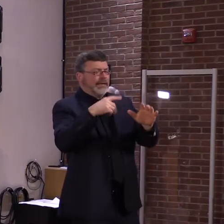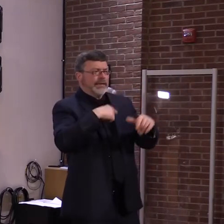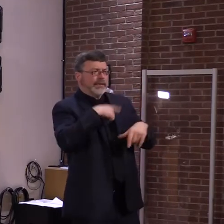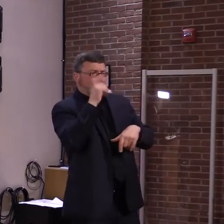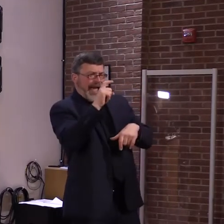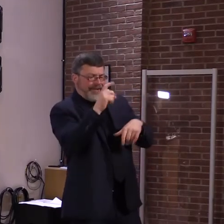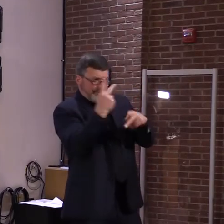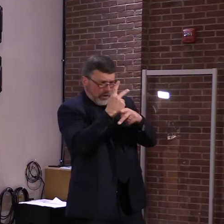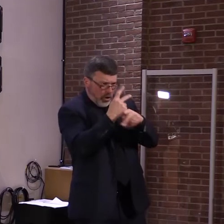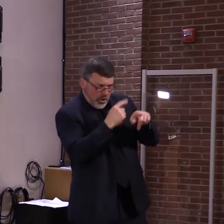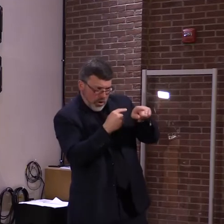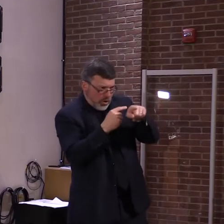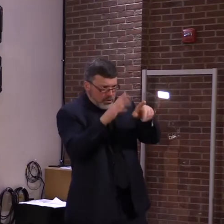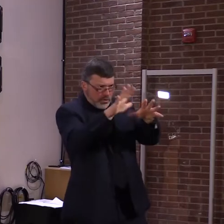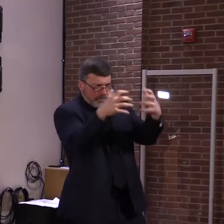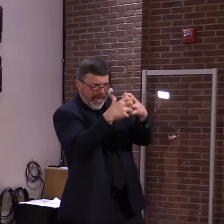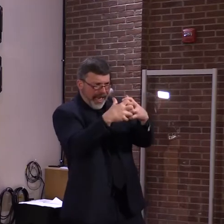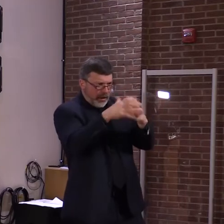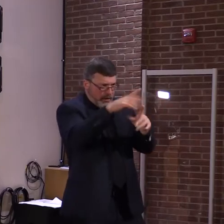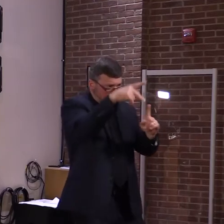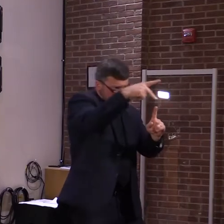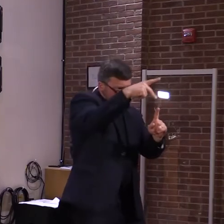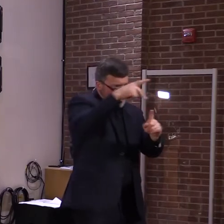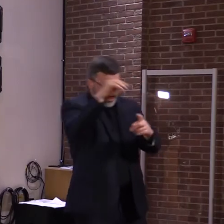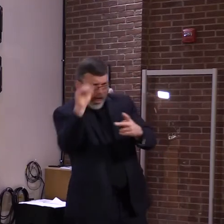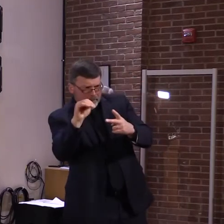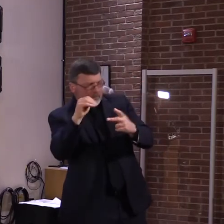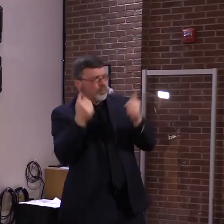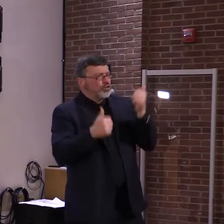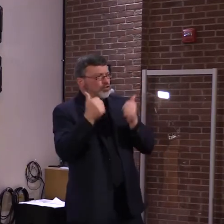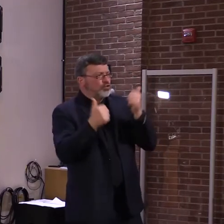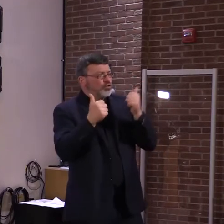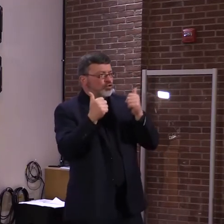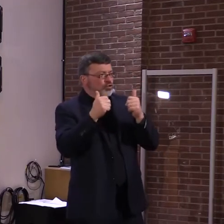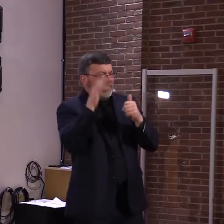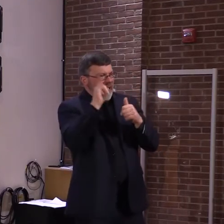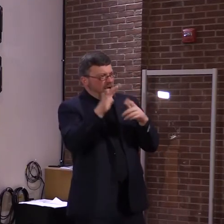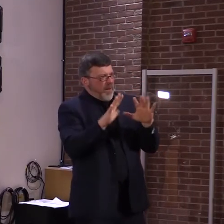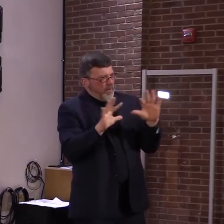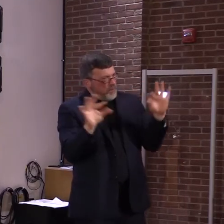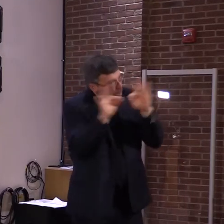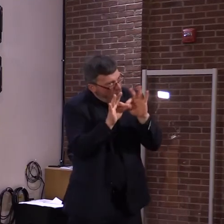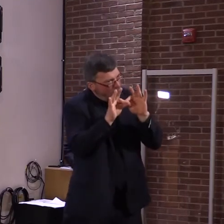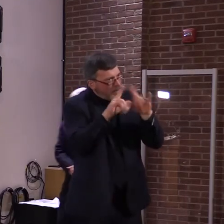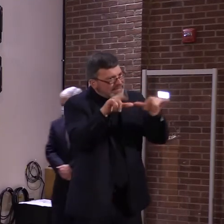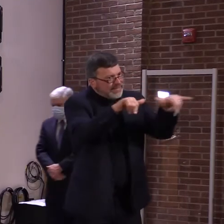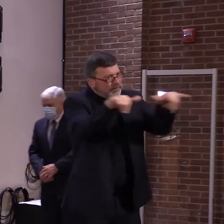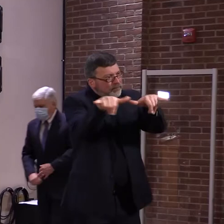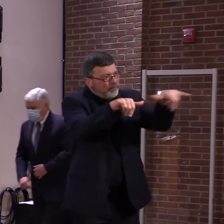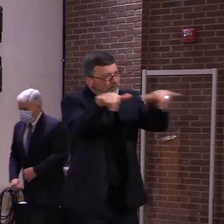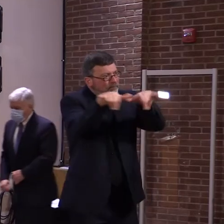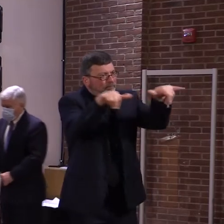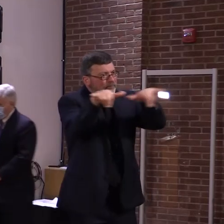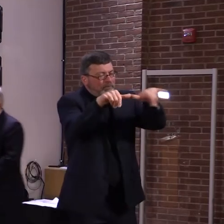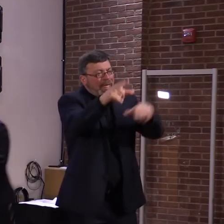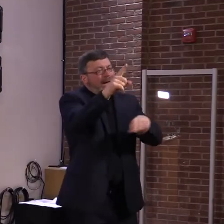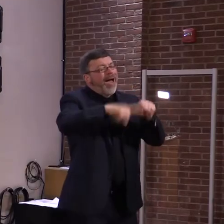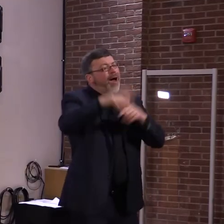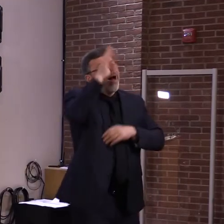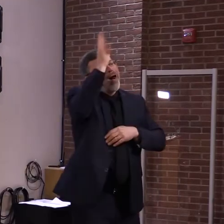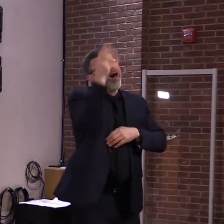that's really important. Your second dose has to mimic your first in terms of the manufacturer, but I'll let Secretary Smith